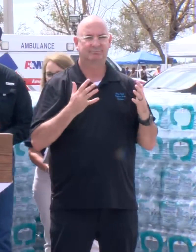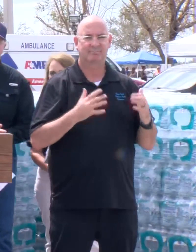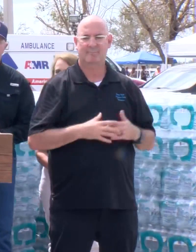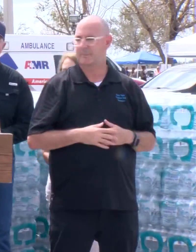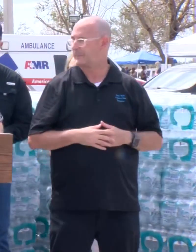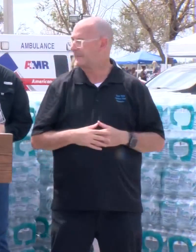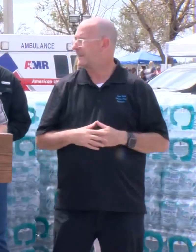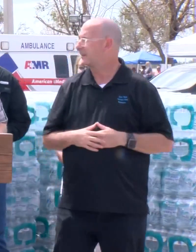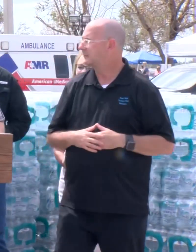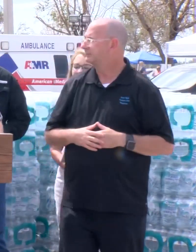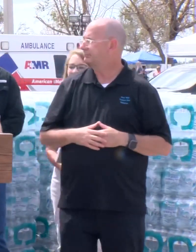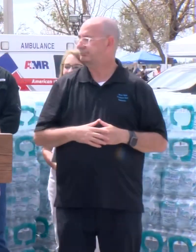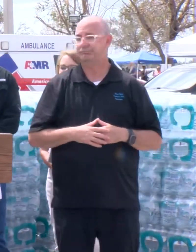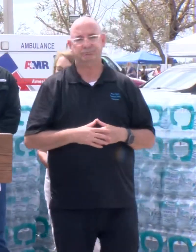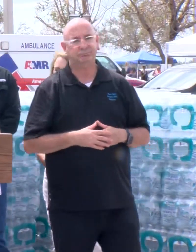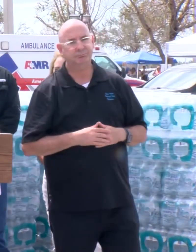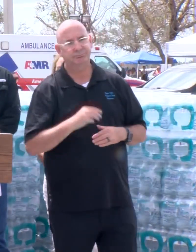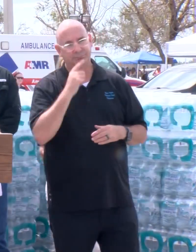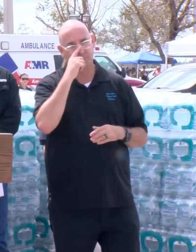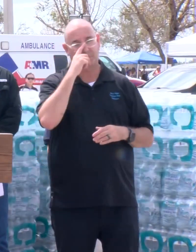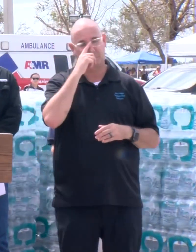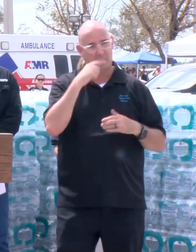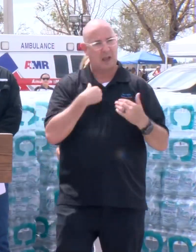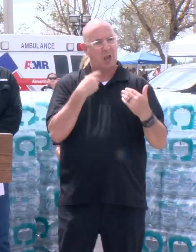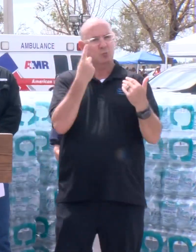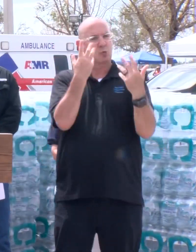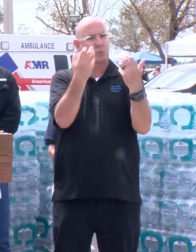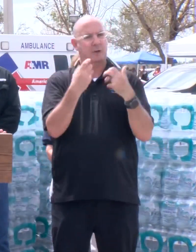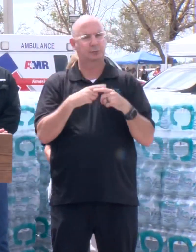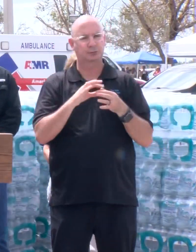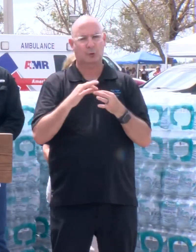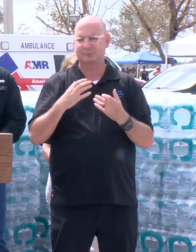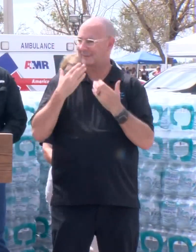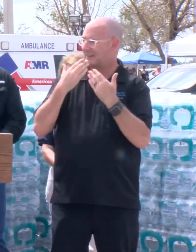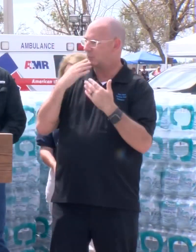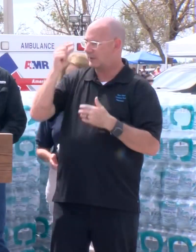Well, every chance I get, I want to start by thanking the governor and the first lady for their commitment